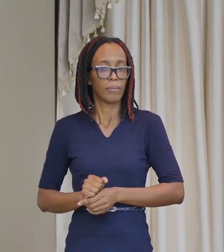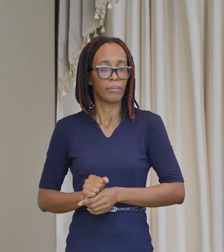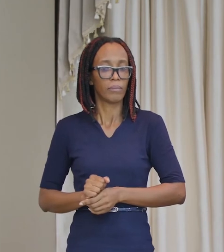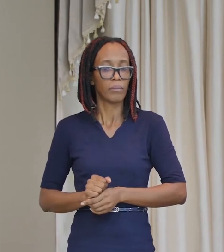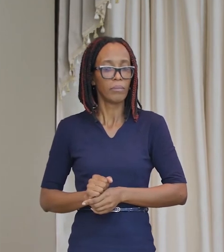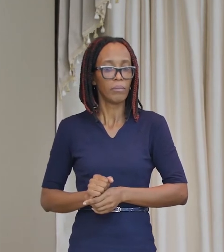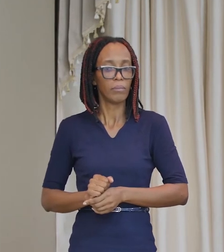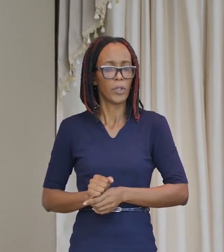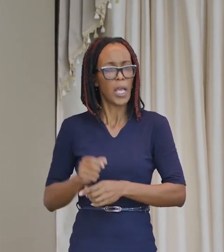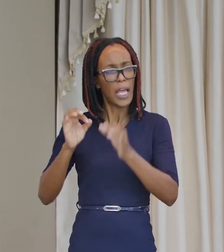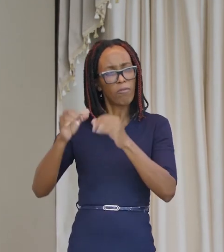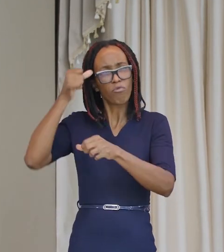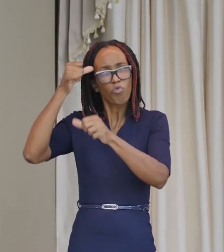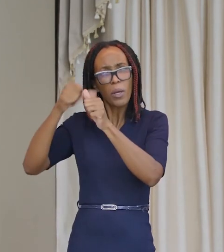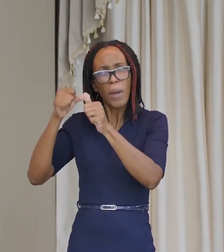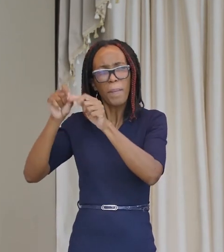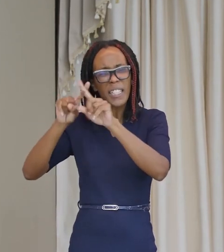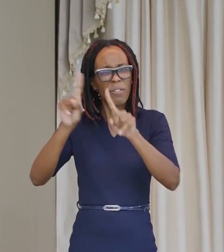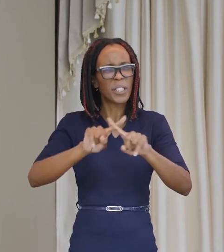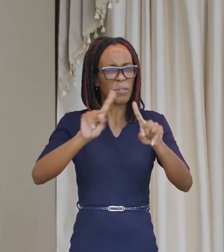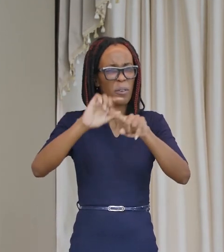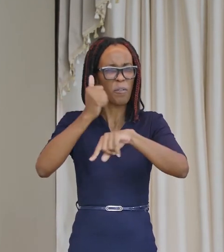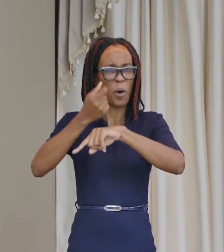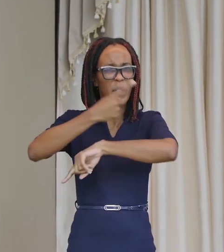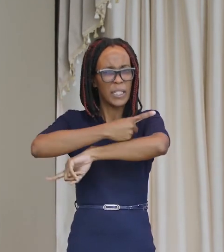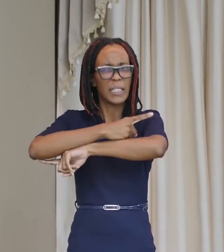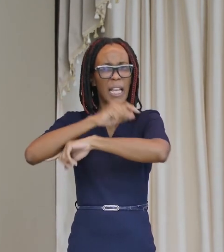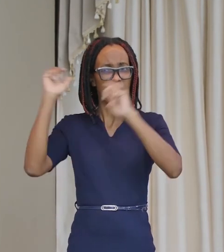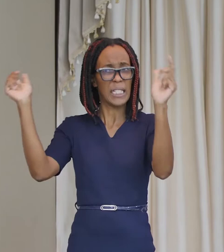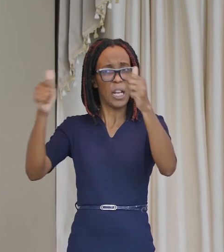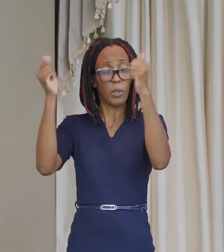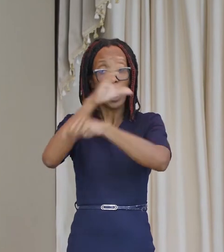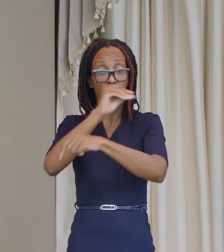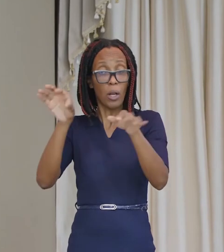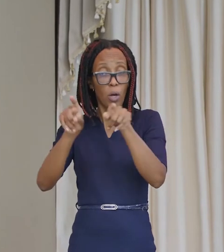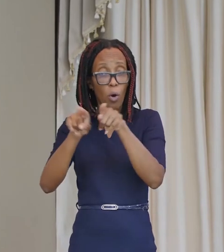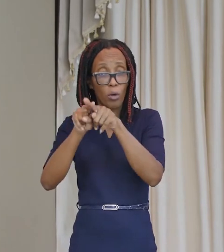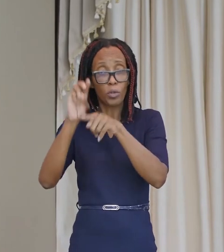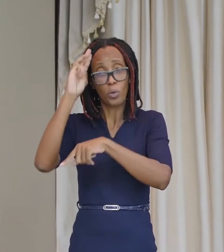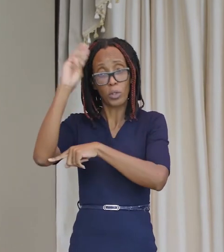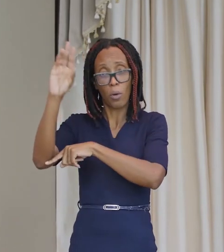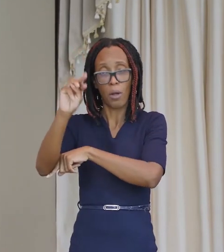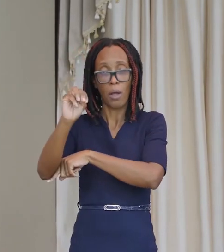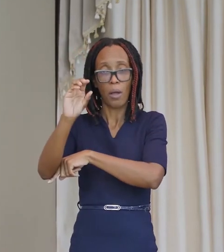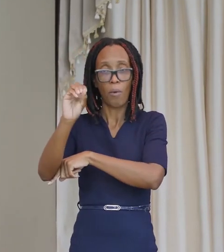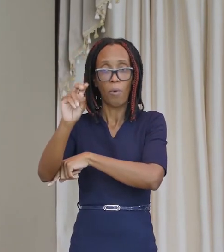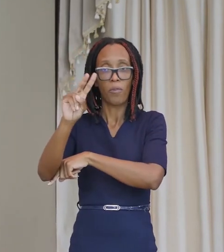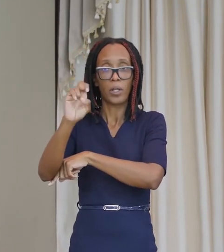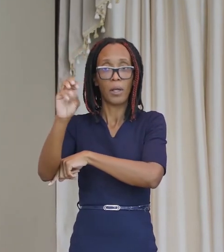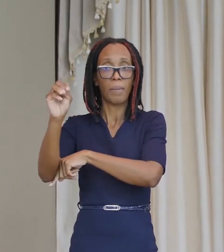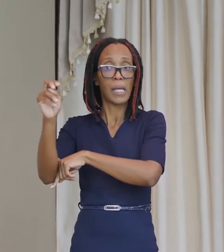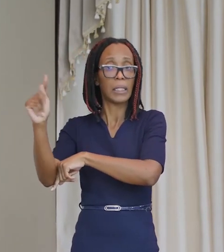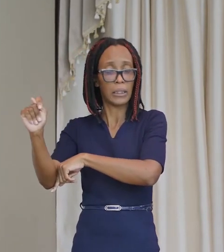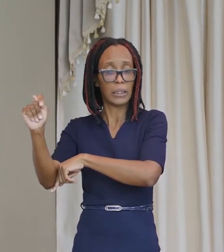walk through the history of Founders Day celebrations of the scout movement, we observe a trend